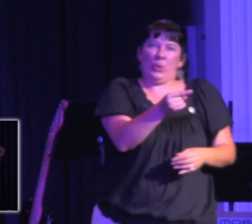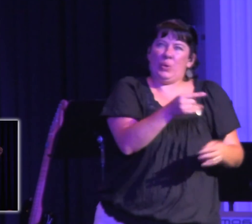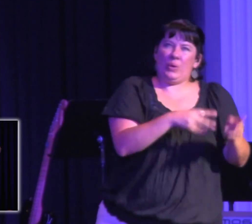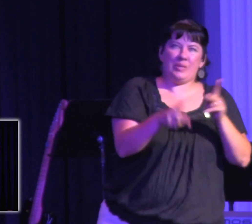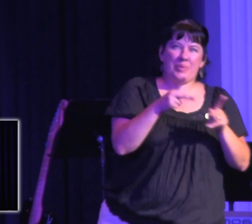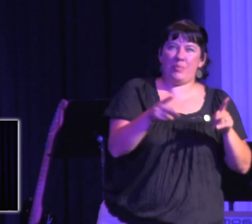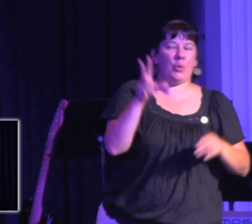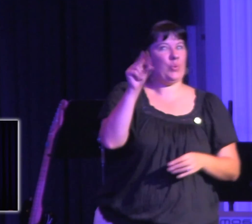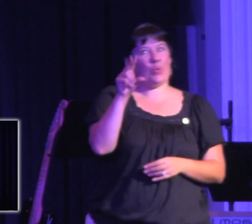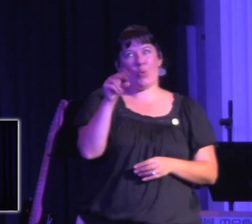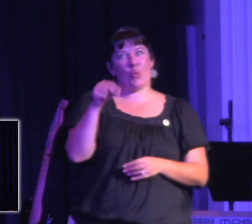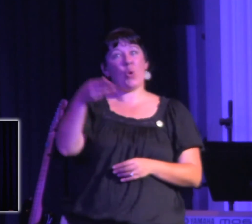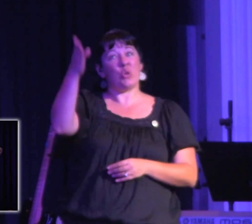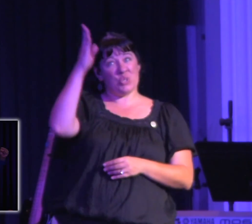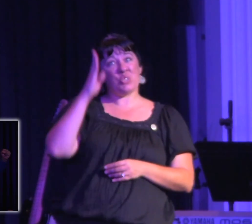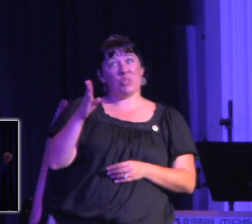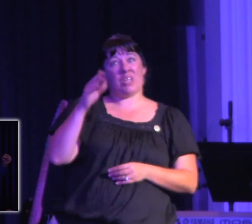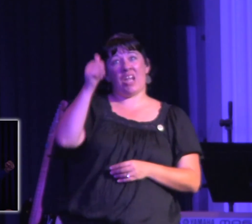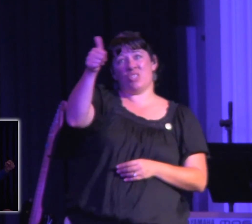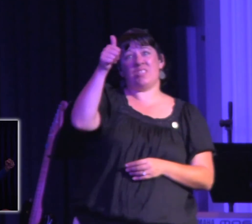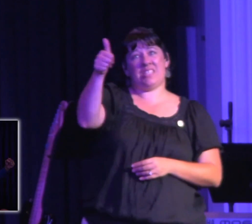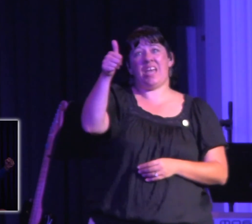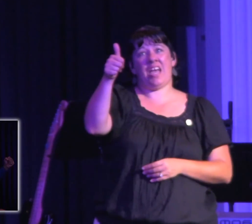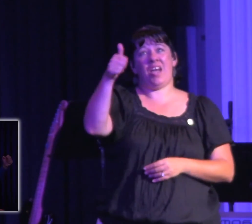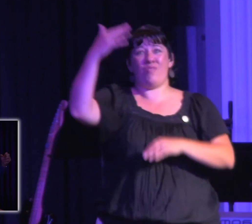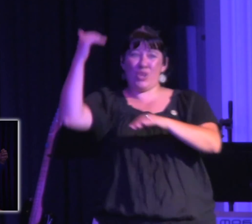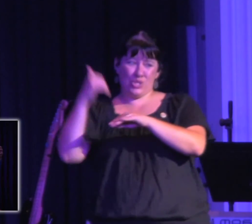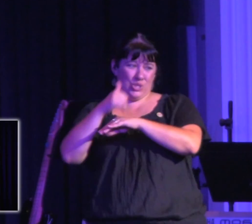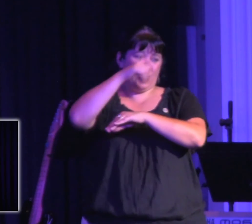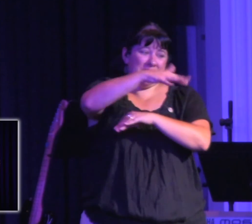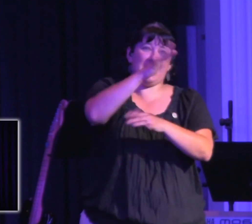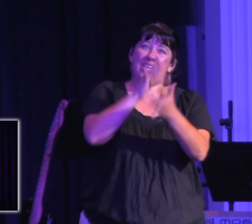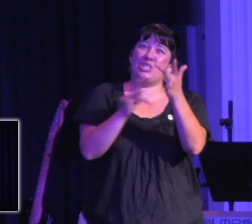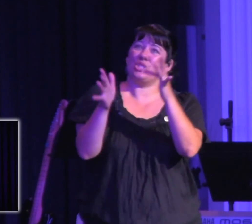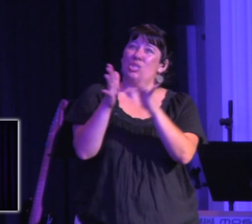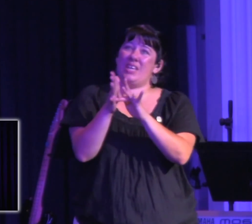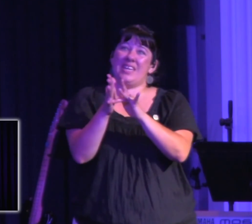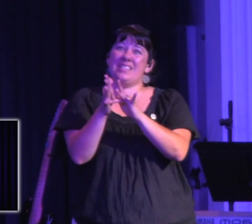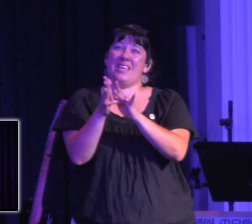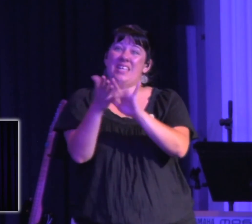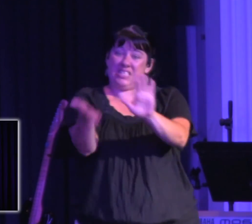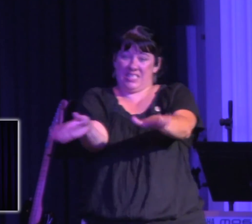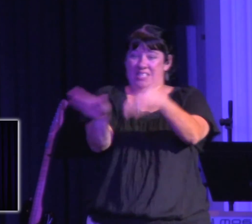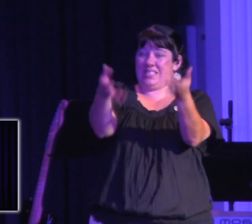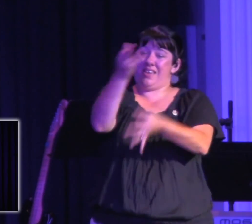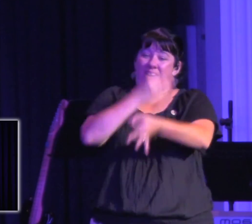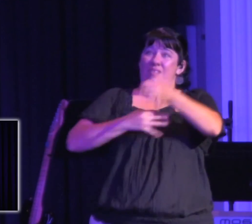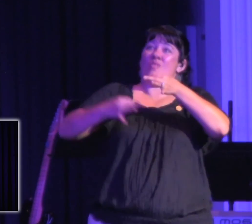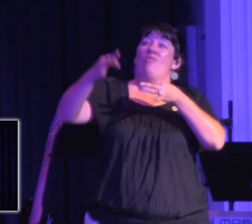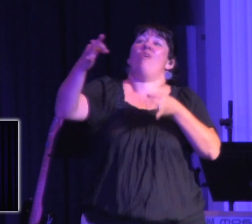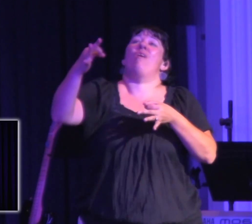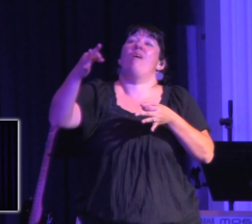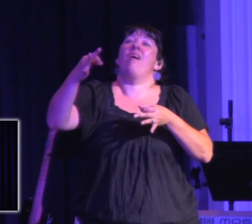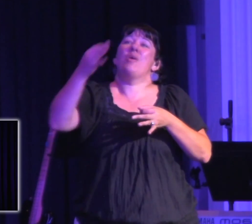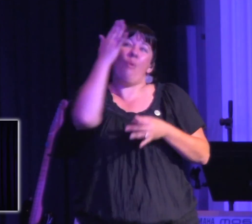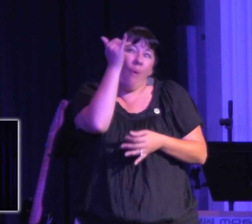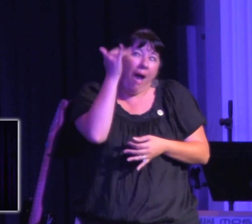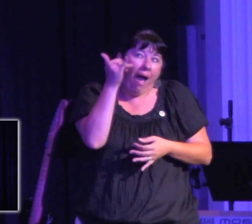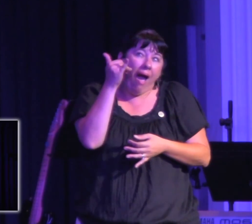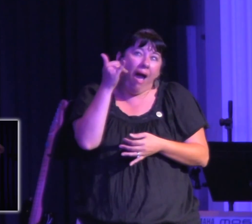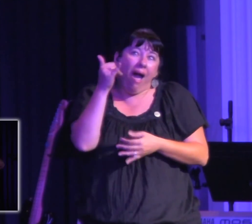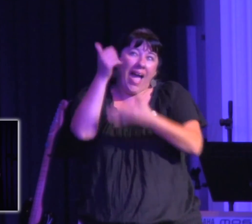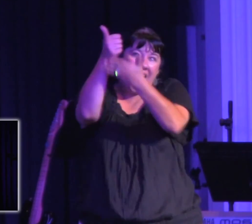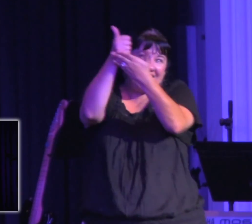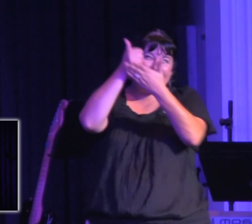loves us, sent your only Son to die for us so that you can help us to be healed and made whole. And so, Lord, I pray